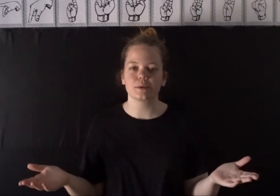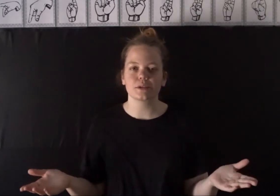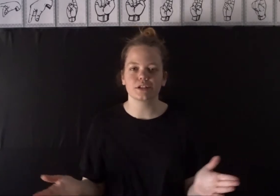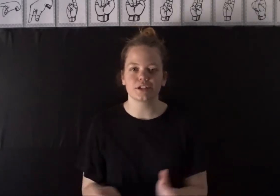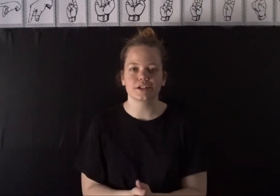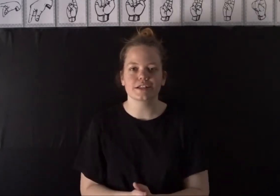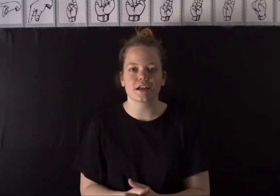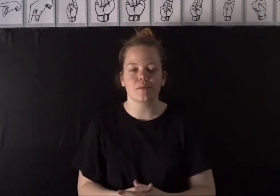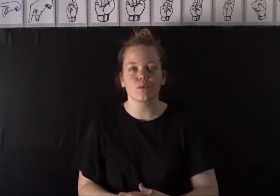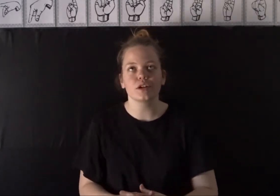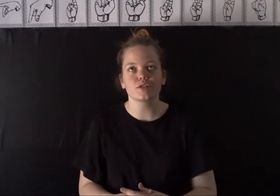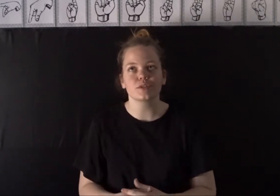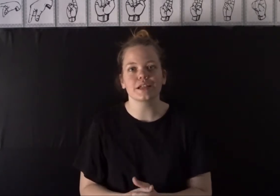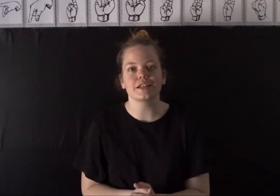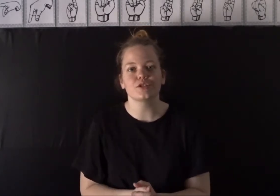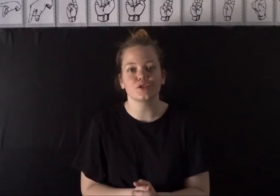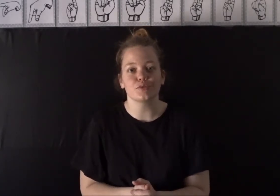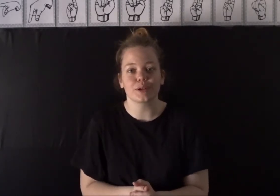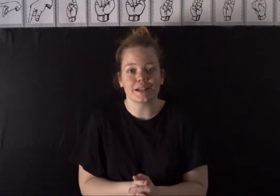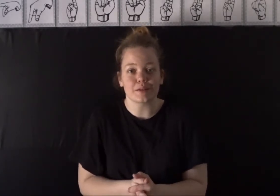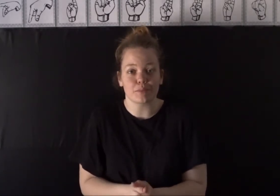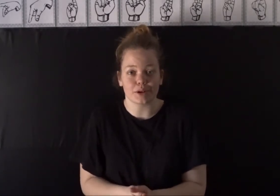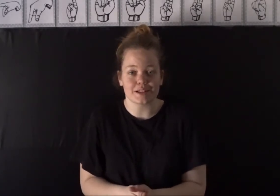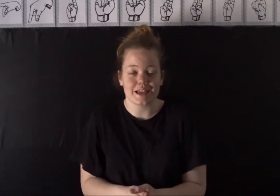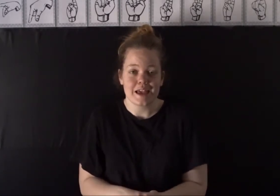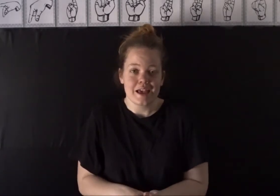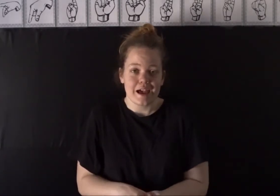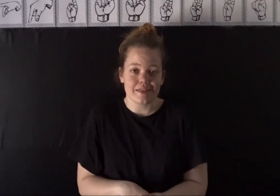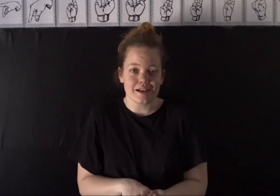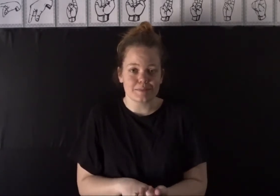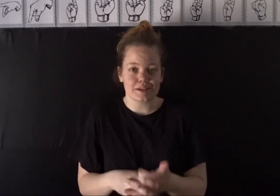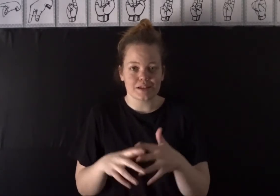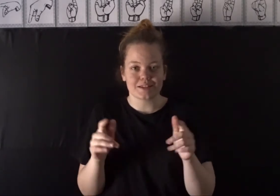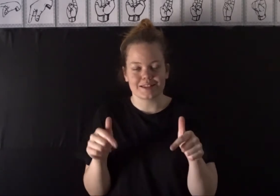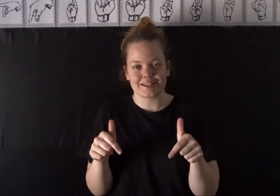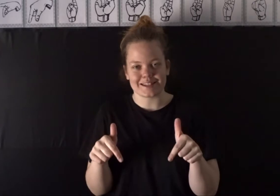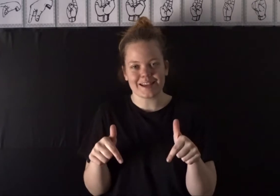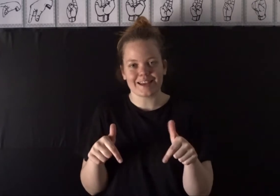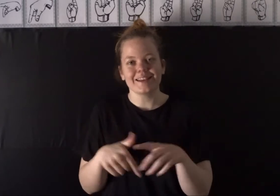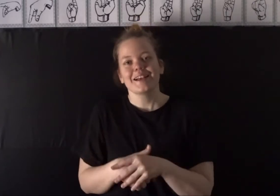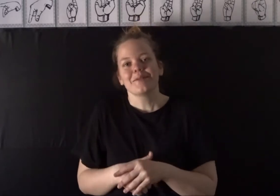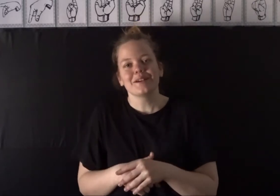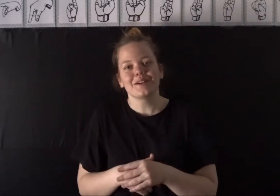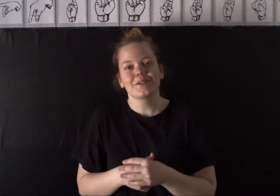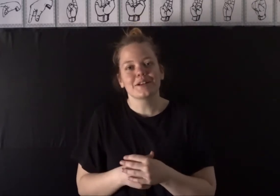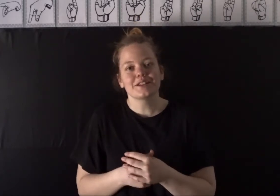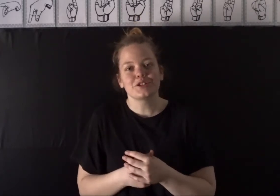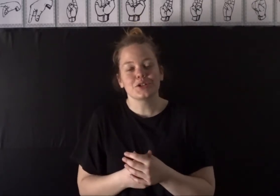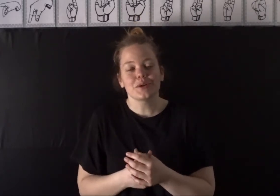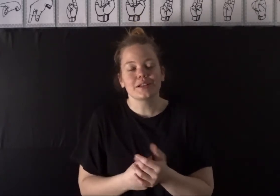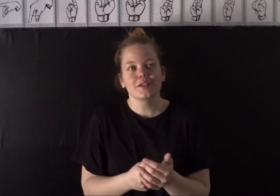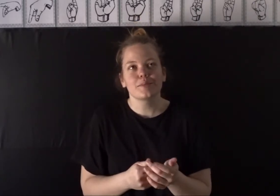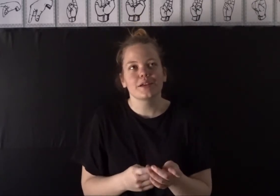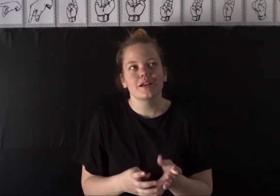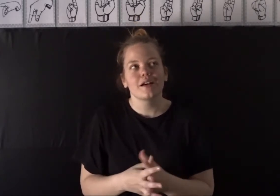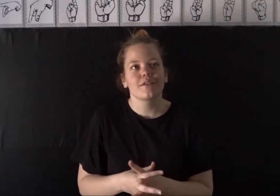would learn some words related to reading books. And that's because tonight, we are going to do a little bit of